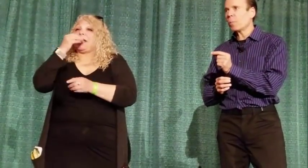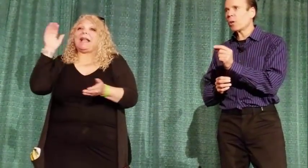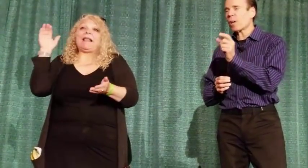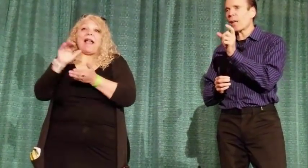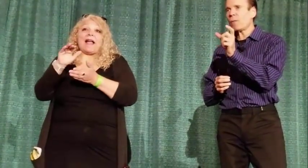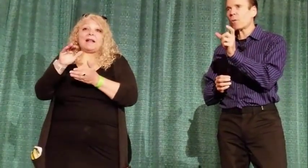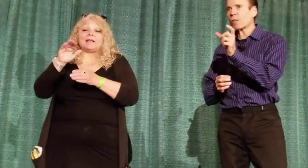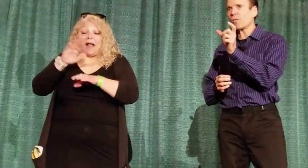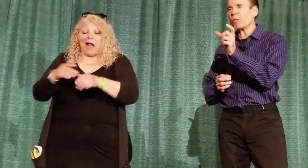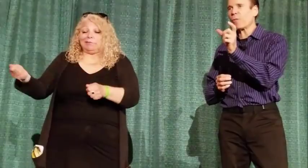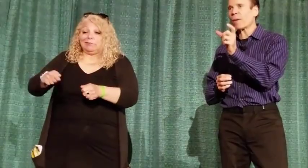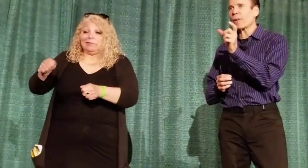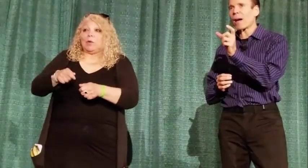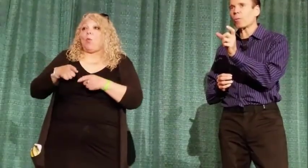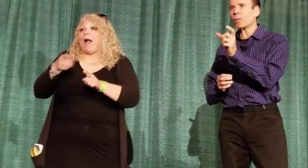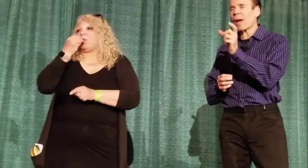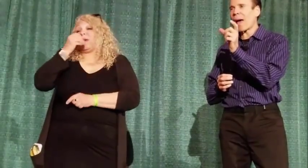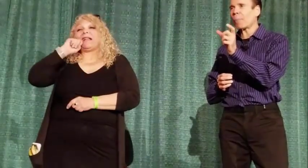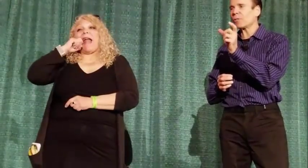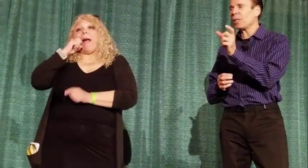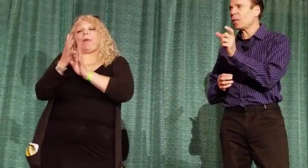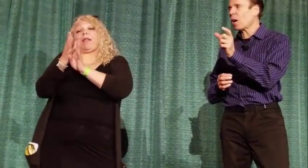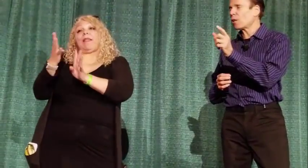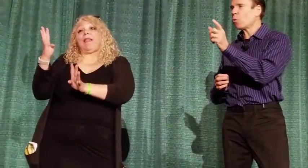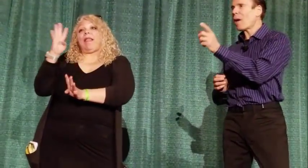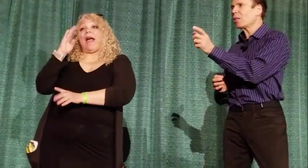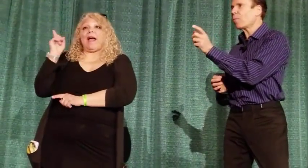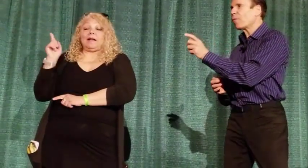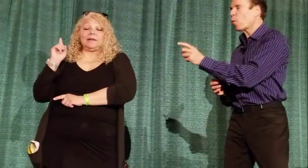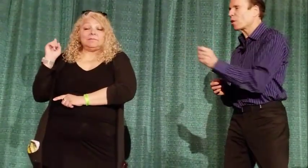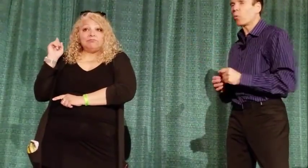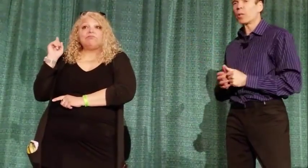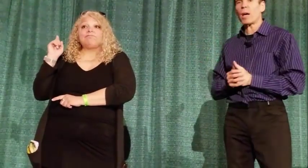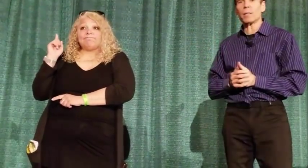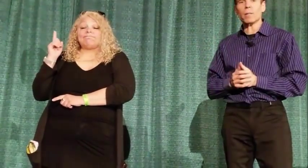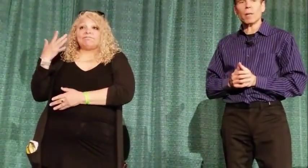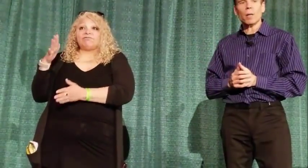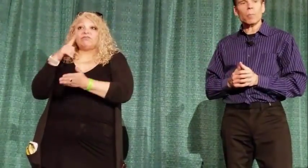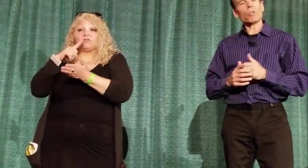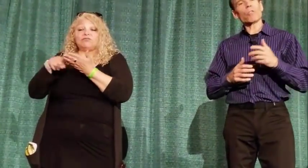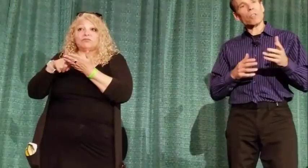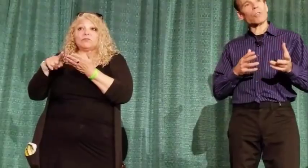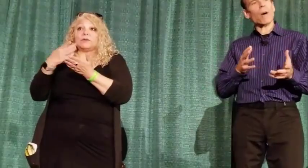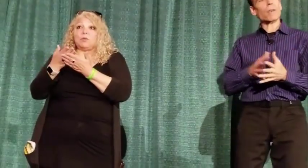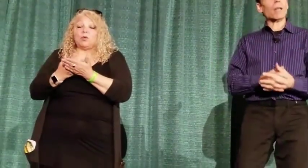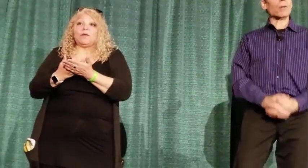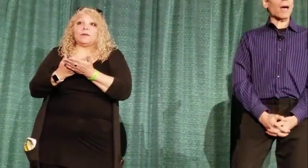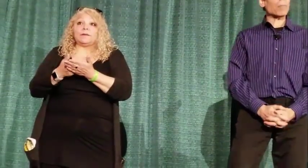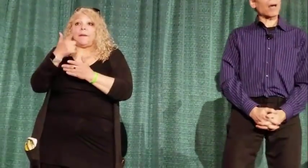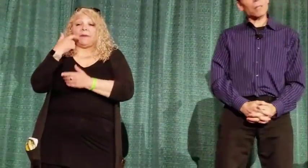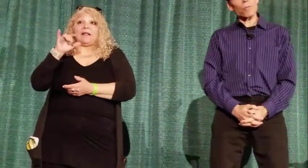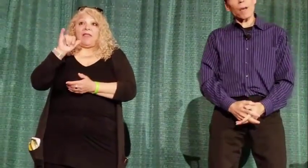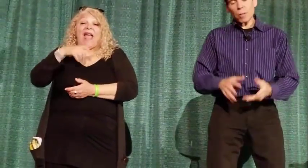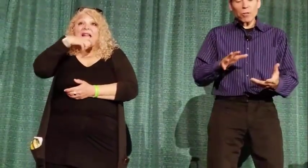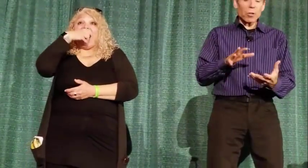buffet because I gave you that 65 calorie to apple to eat on your way to the buffet while you were in line. Because the 65 calorie